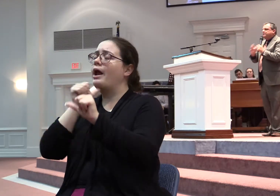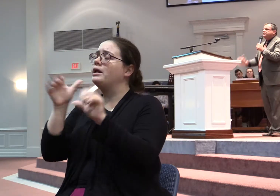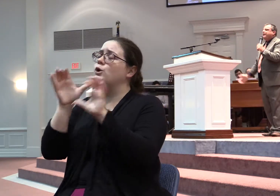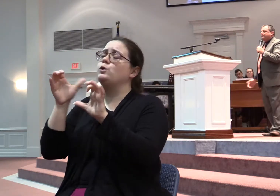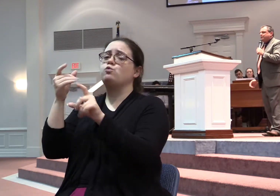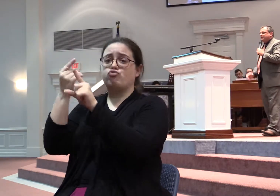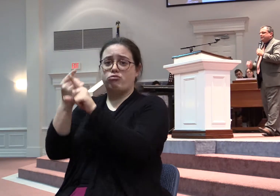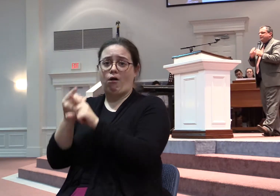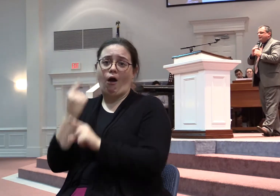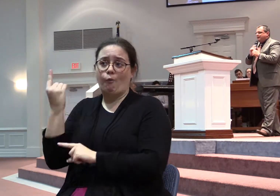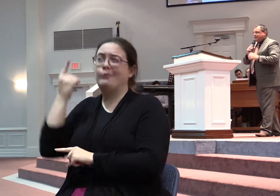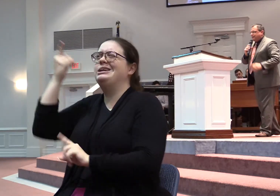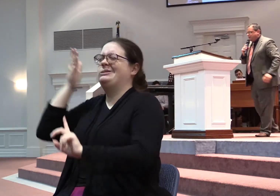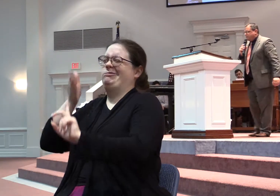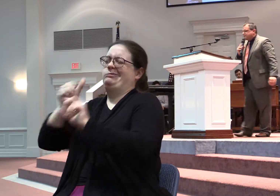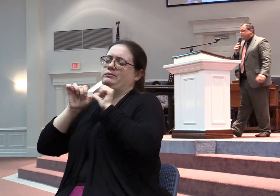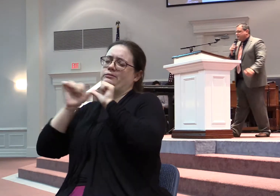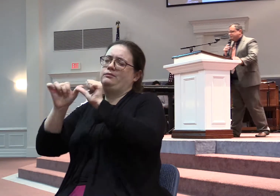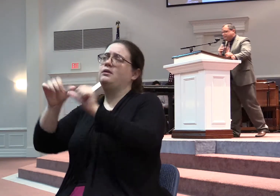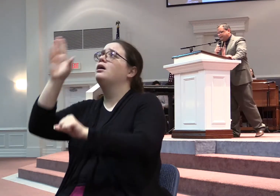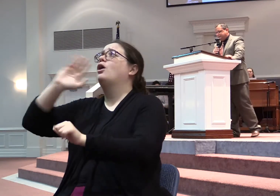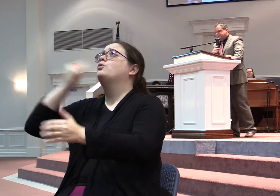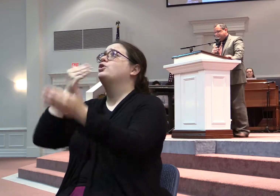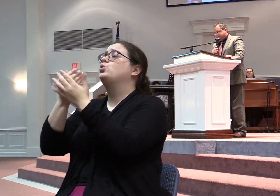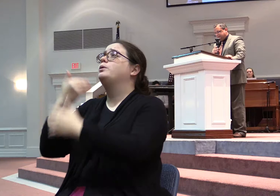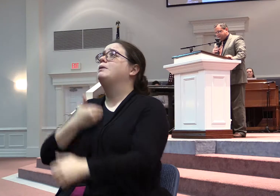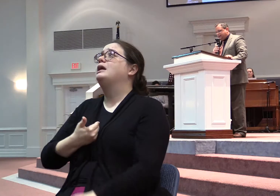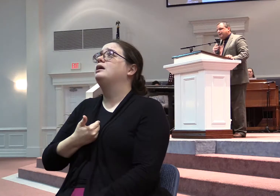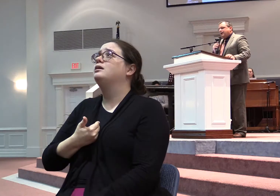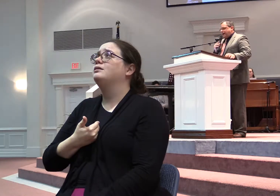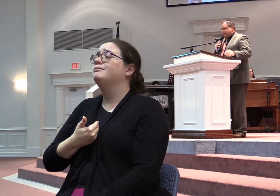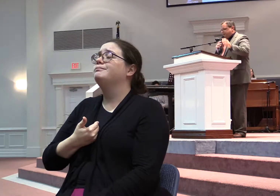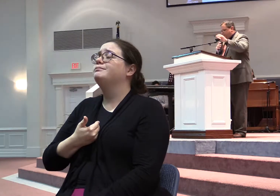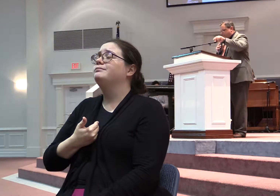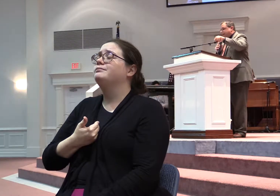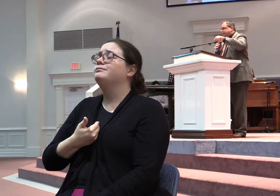he was faithful. God, you've been so good to me. Amen.